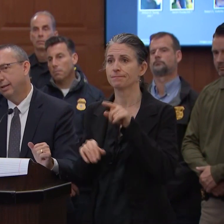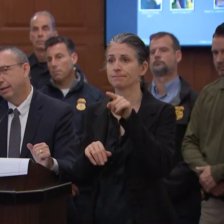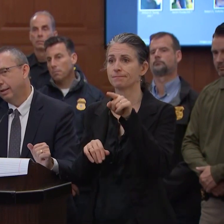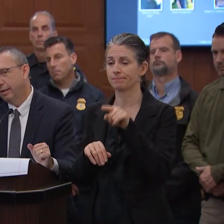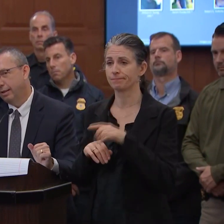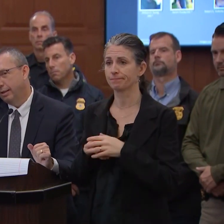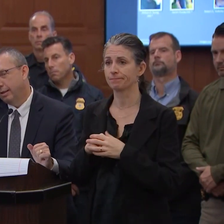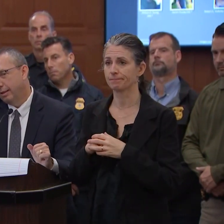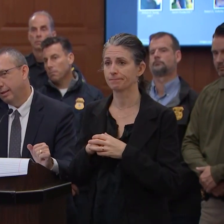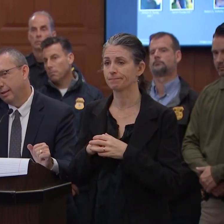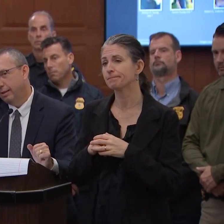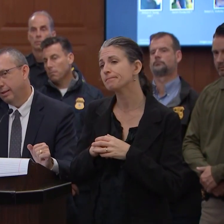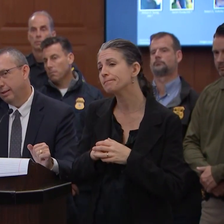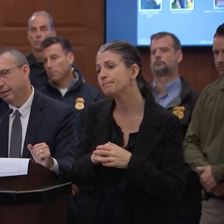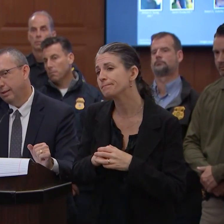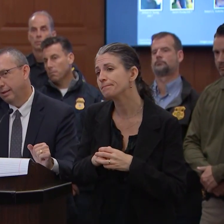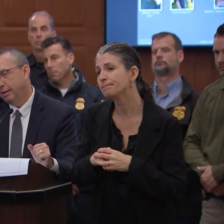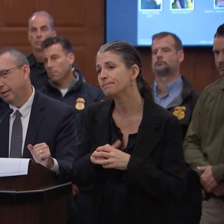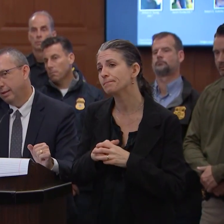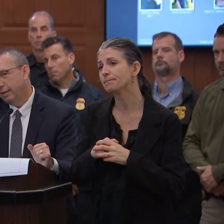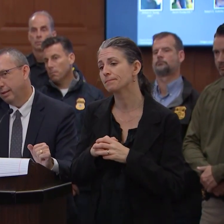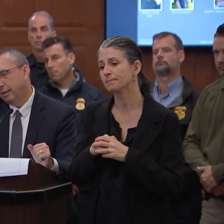just wanted to ask, how exactly,